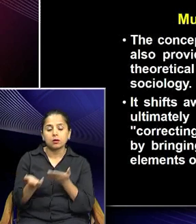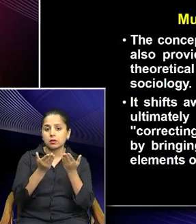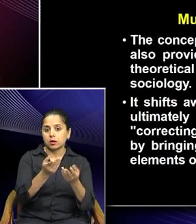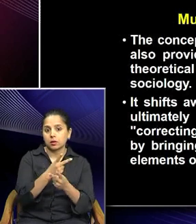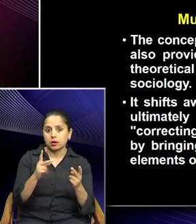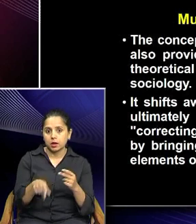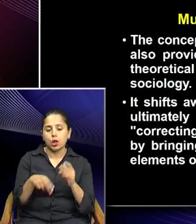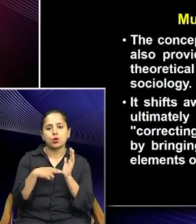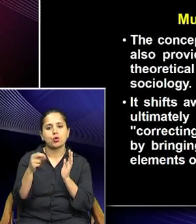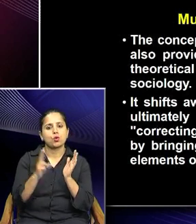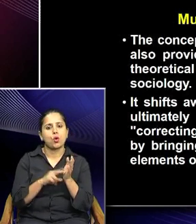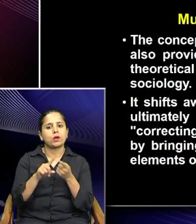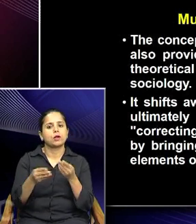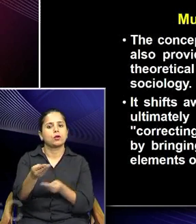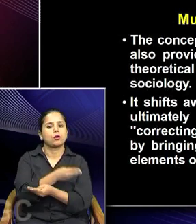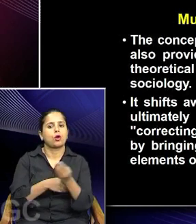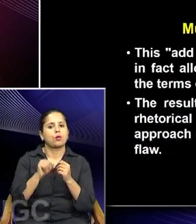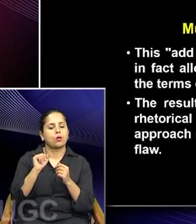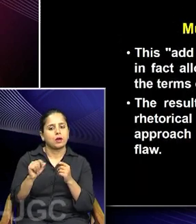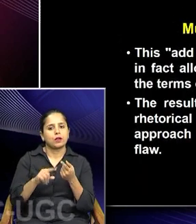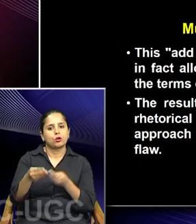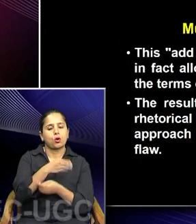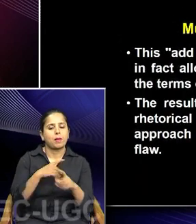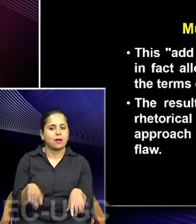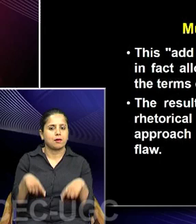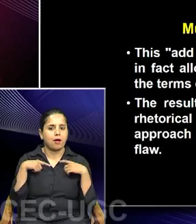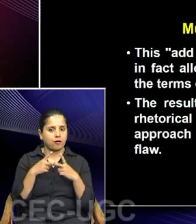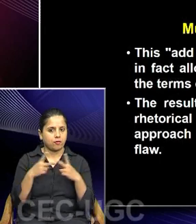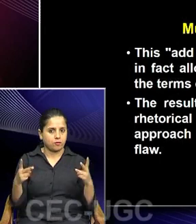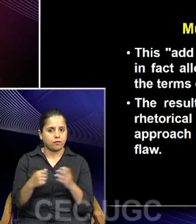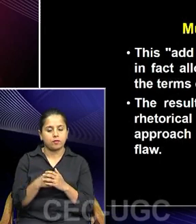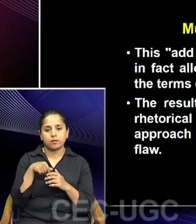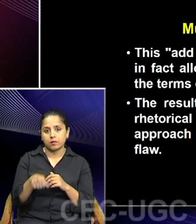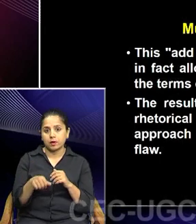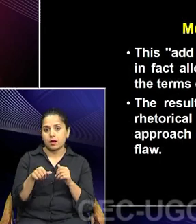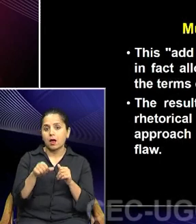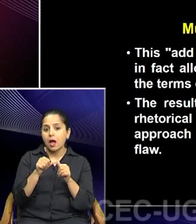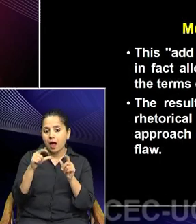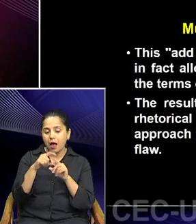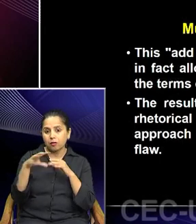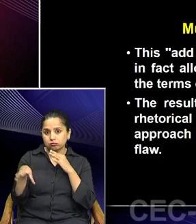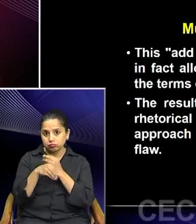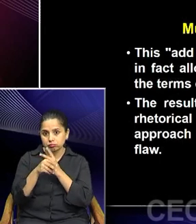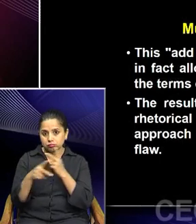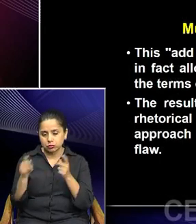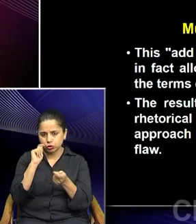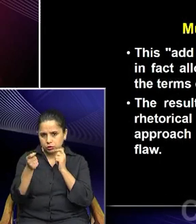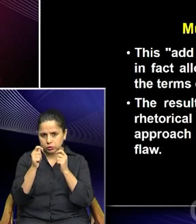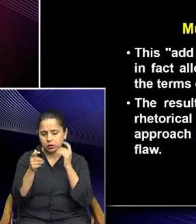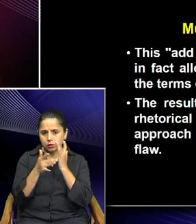the non-economic element of economic life. The add-on corrective technique, in